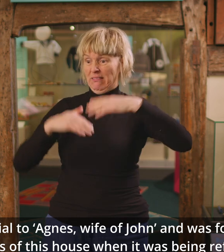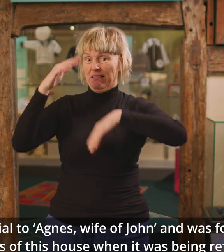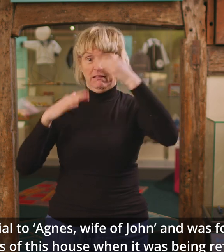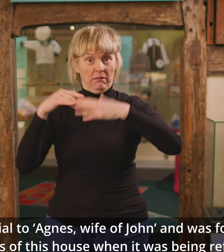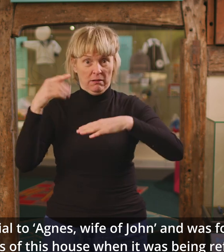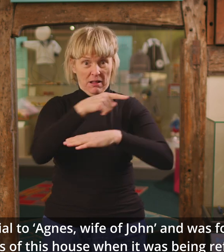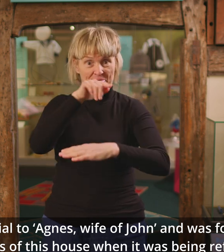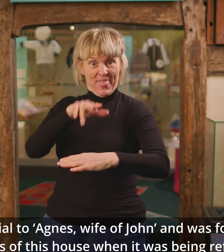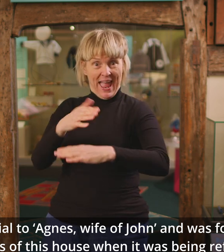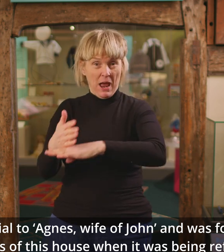it was being refurbished.